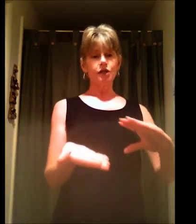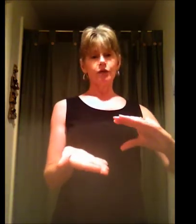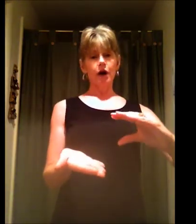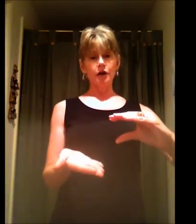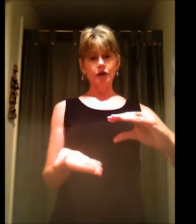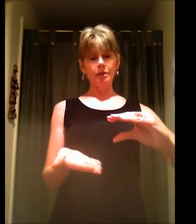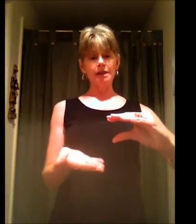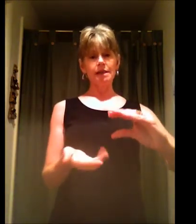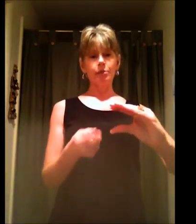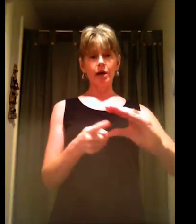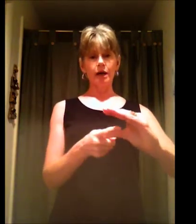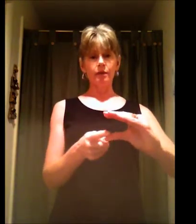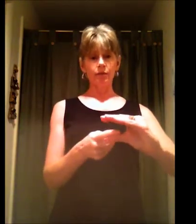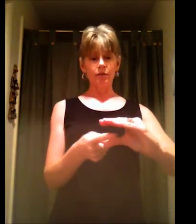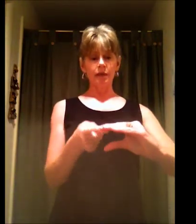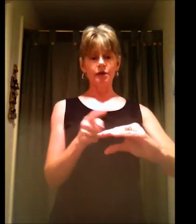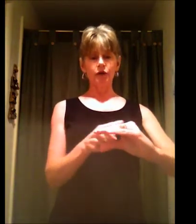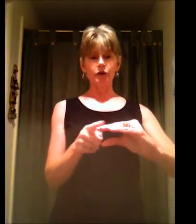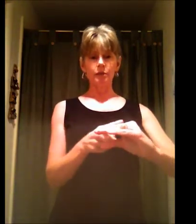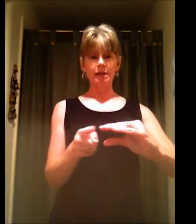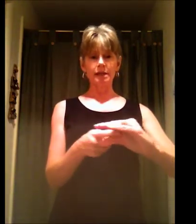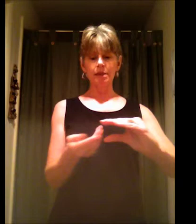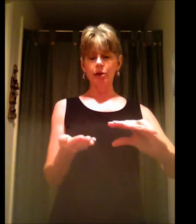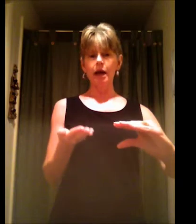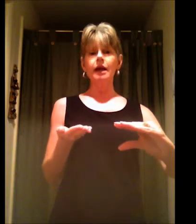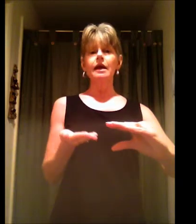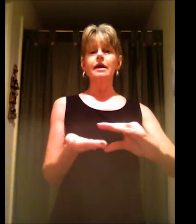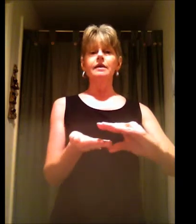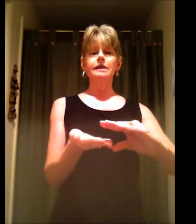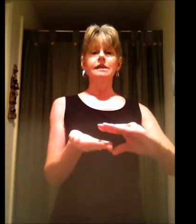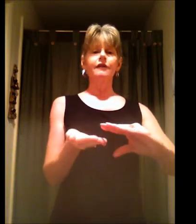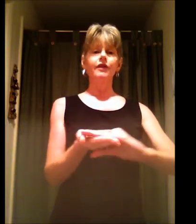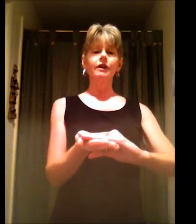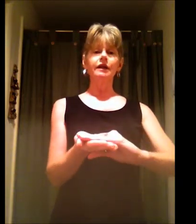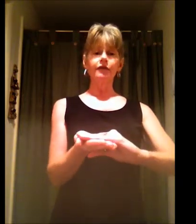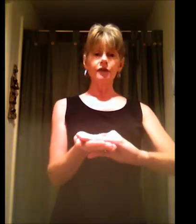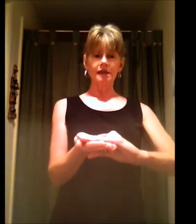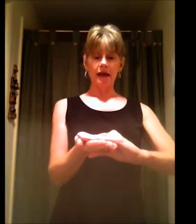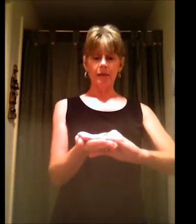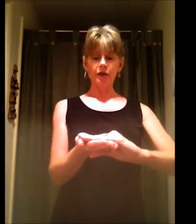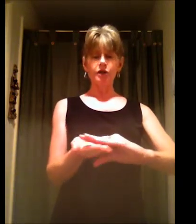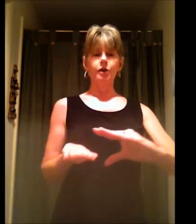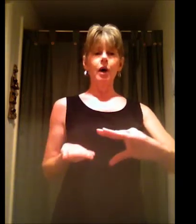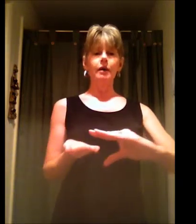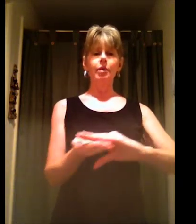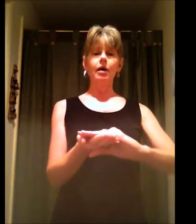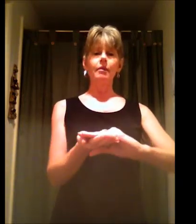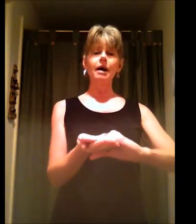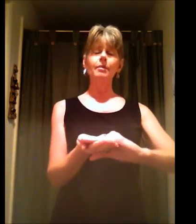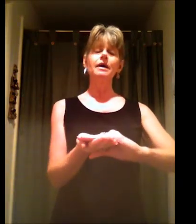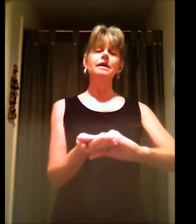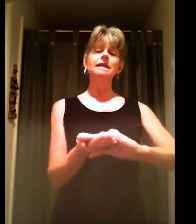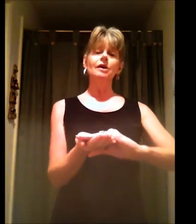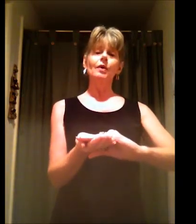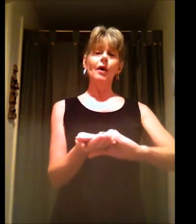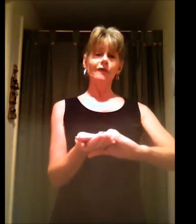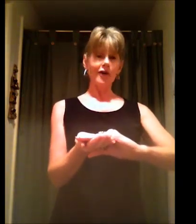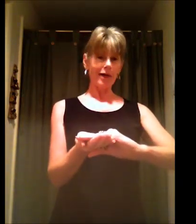you've got 2 pieces of bread. These are your 2 pieces of bread. This is the filling of your sandwich, and you want it palm up so it won't fall